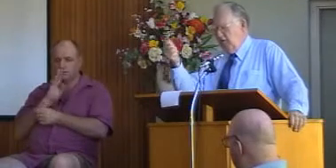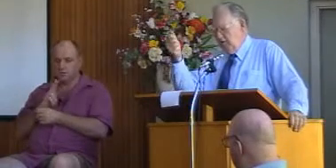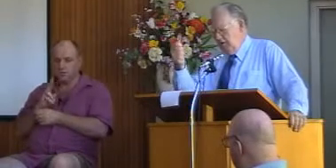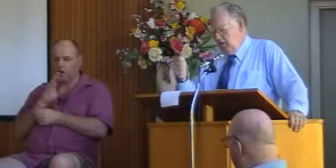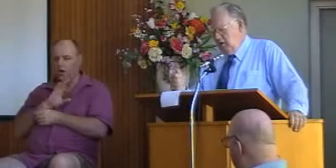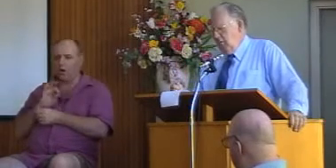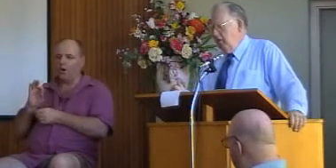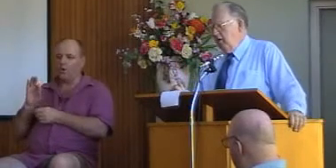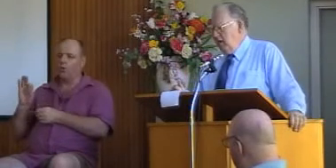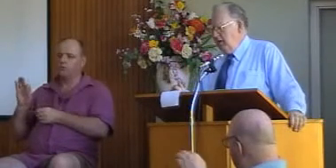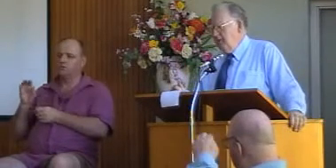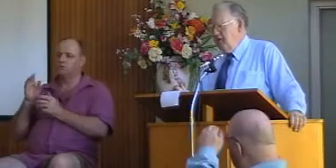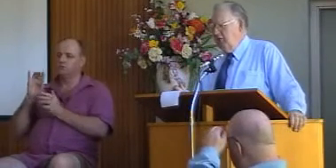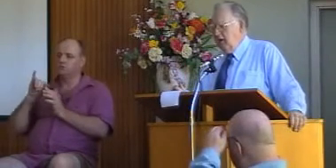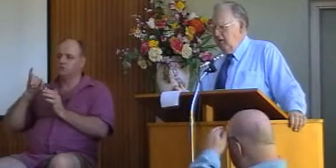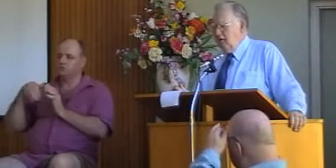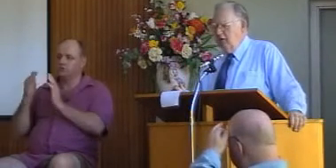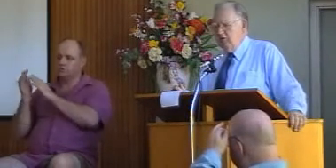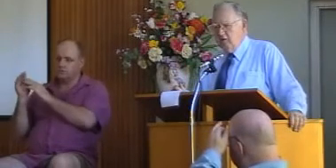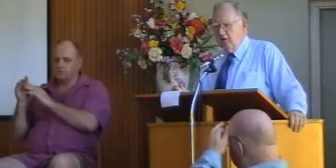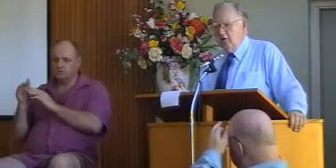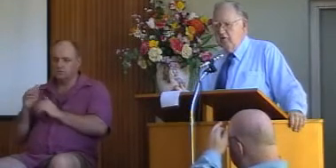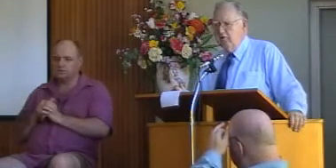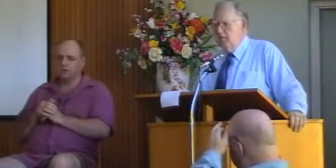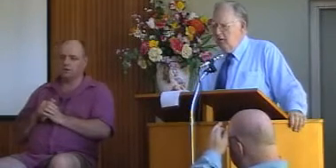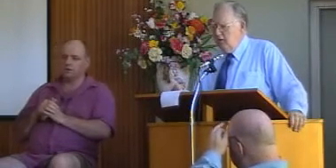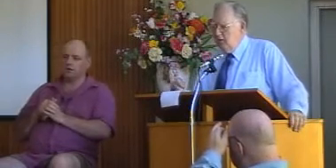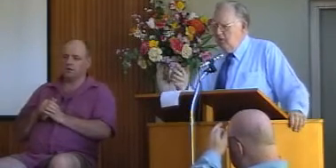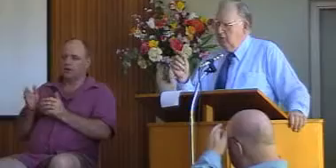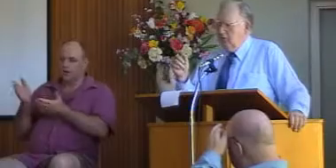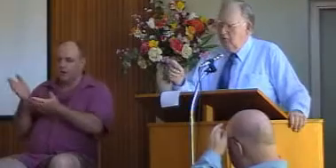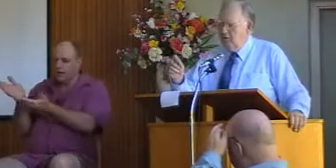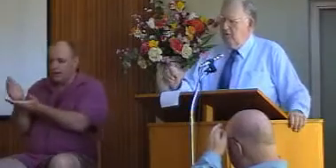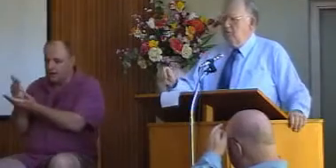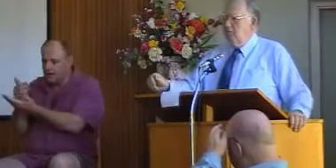often I would gather there to begin that church.